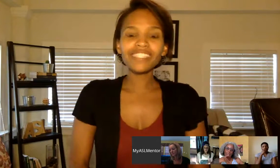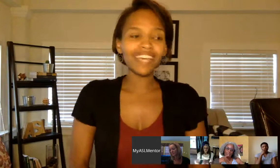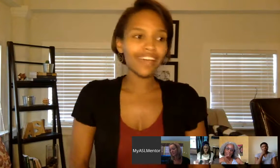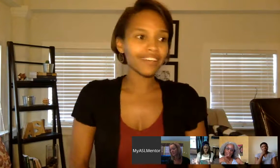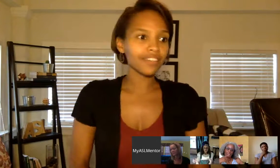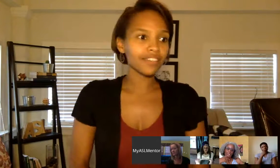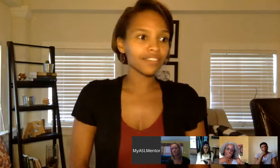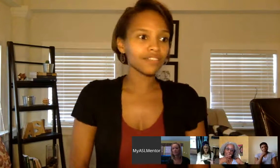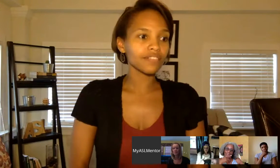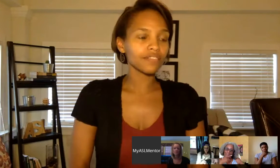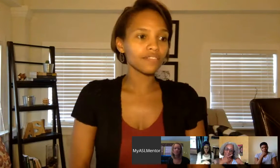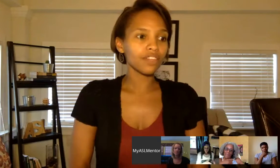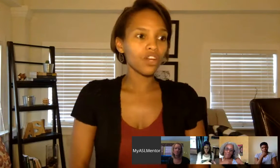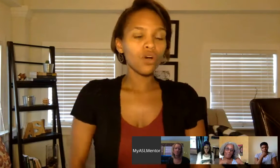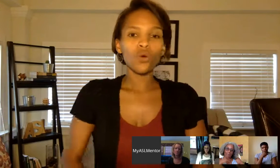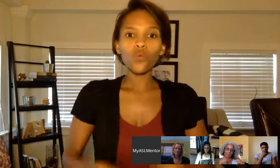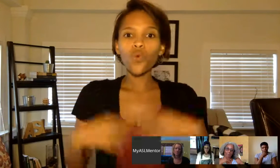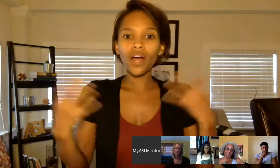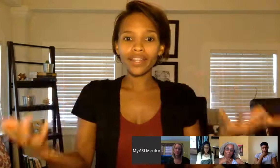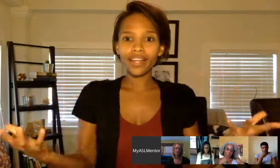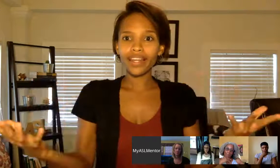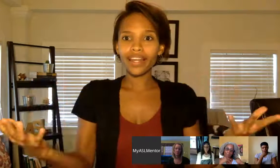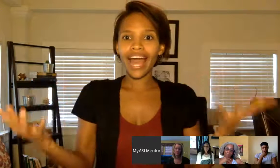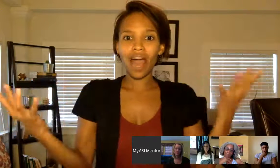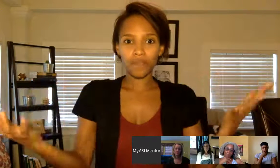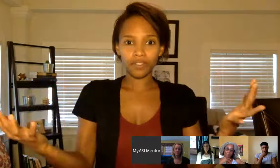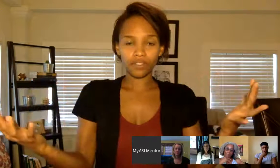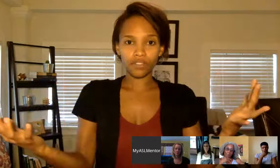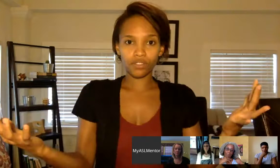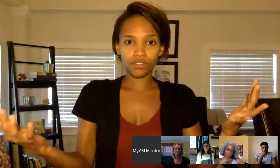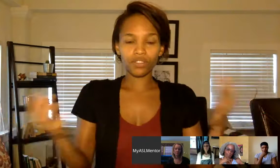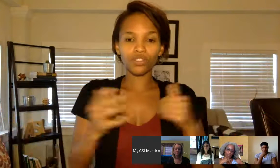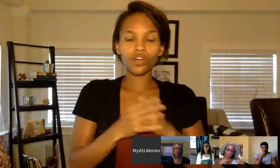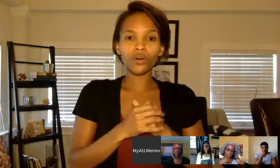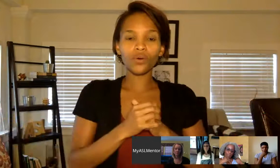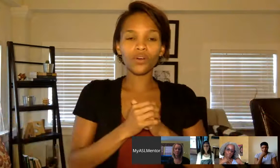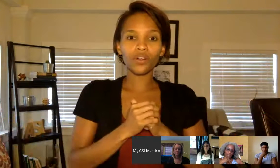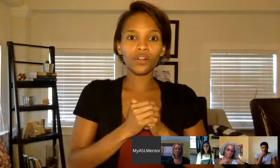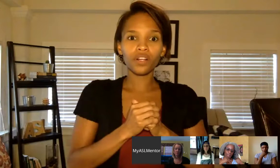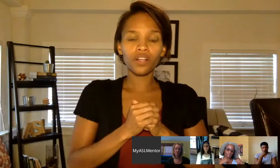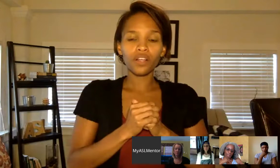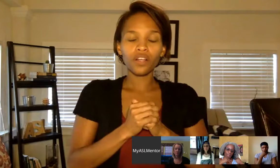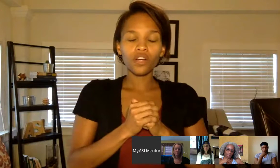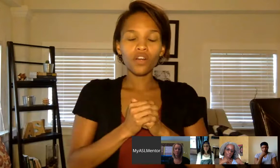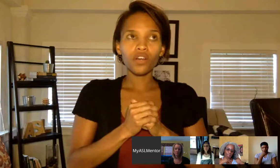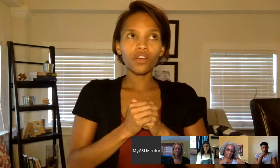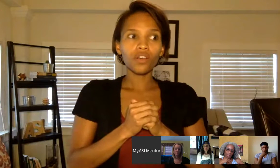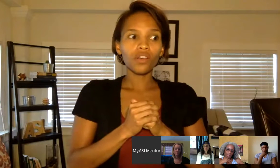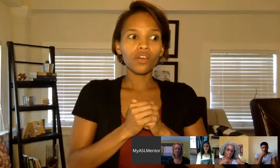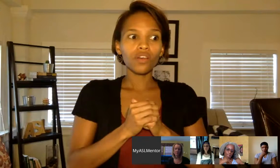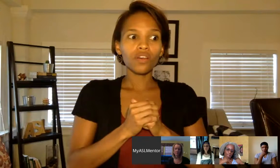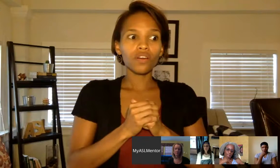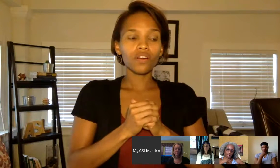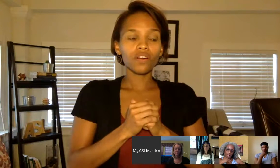in this case, what happens? So